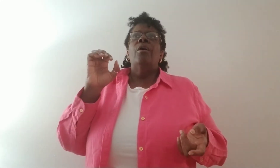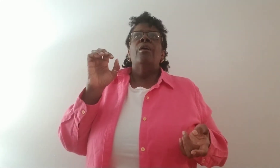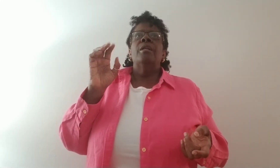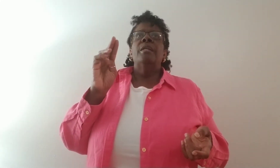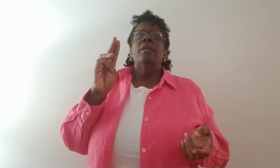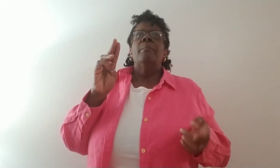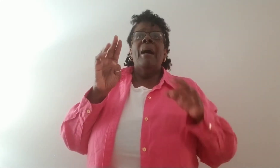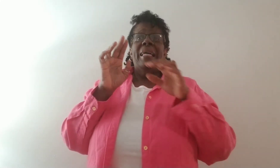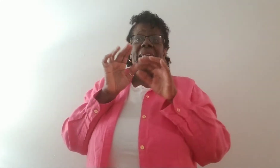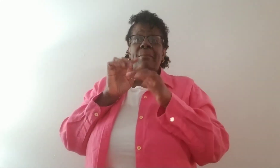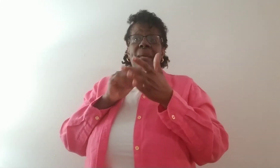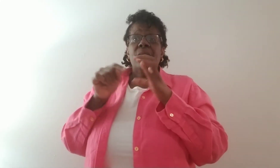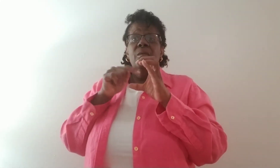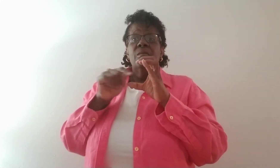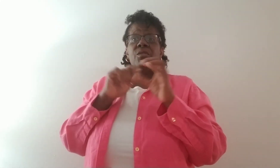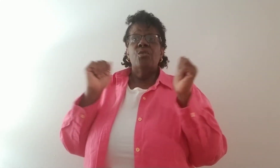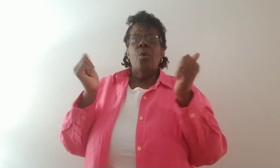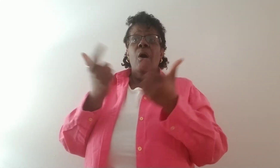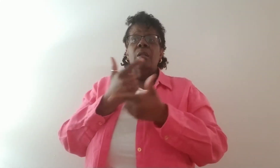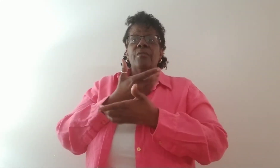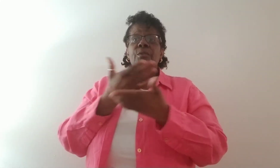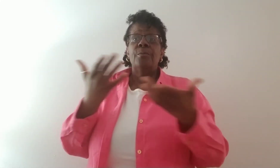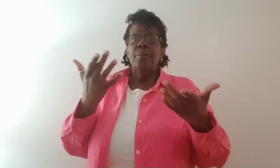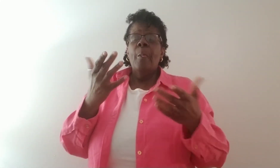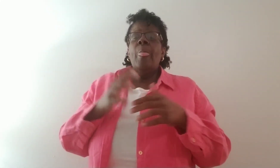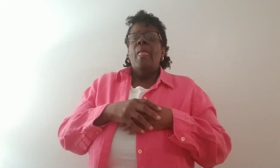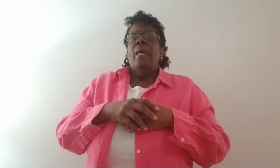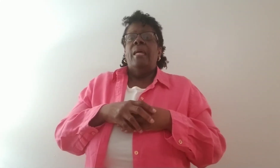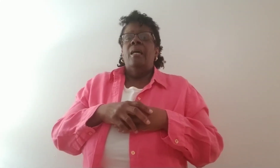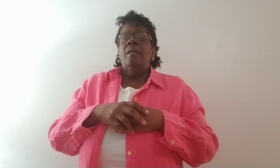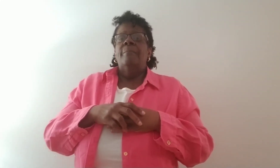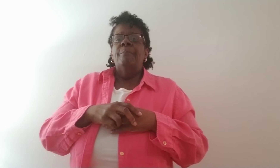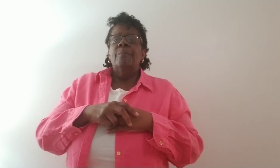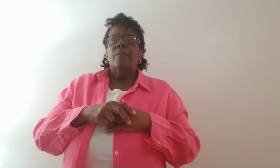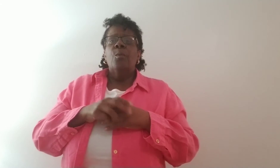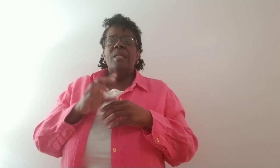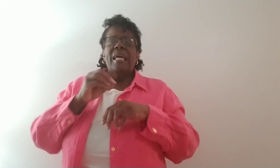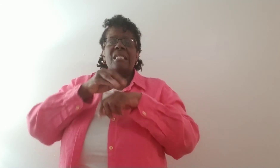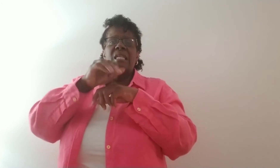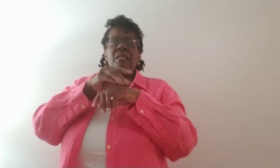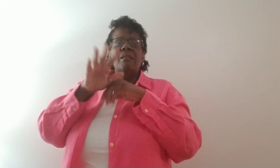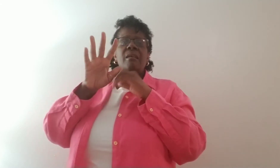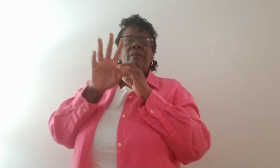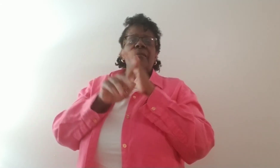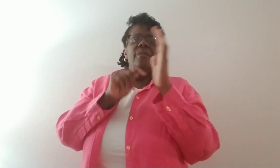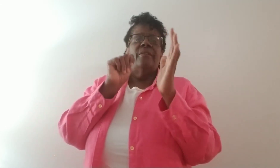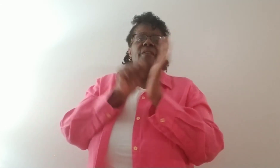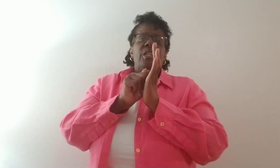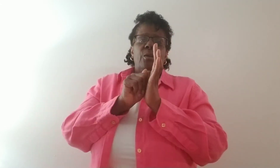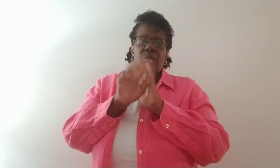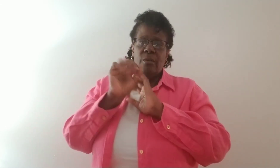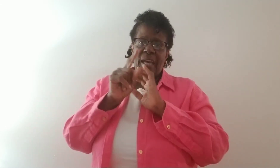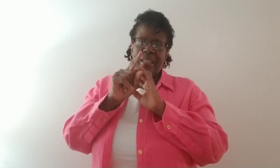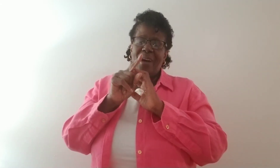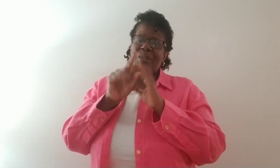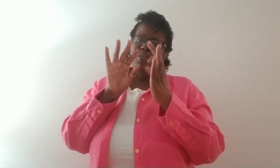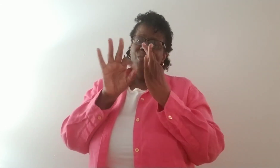on my email to all of you when I send the videos, okay? And I will give you